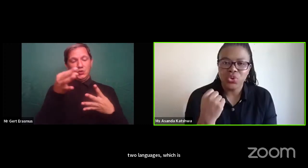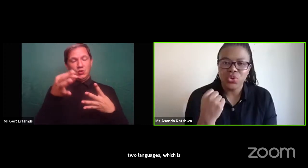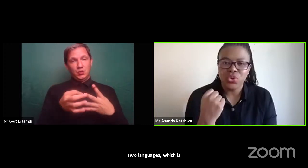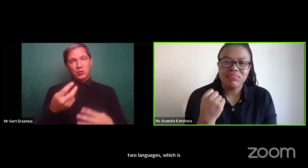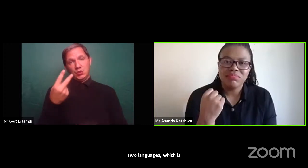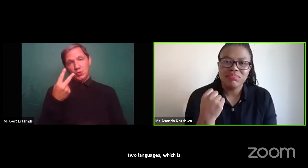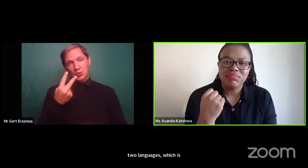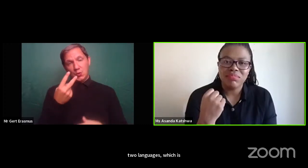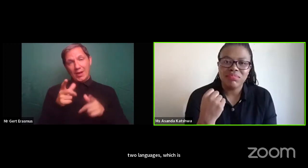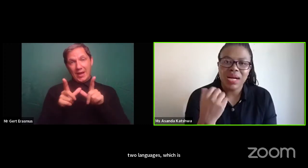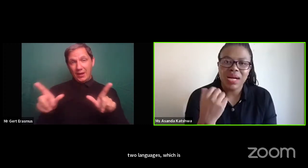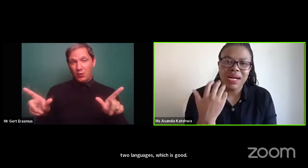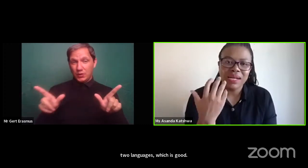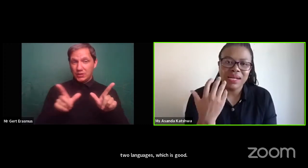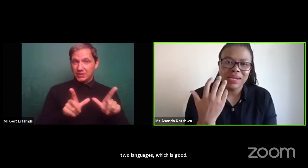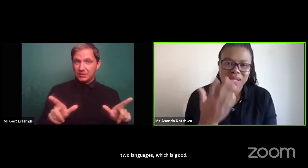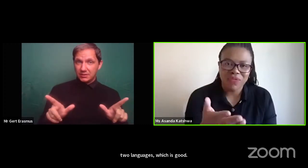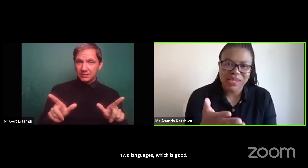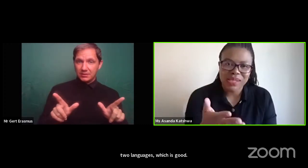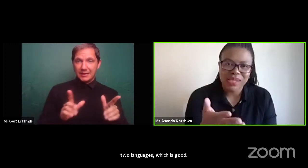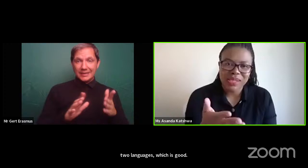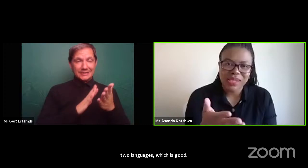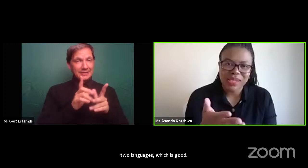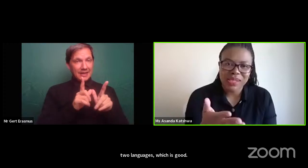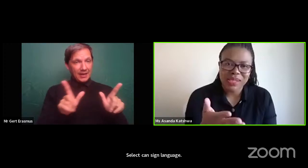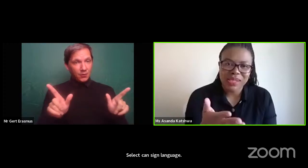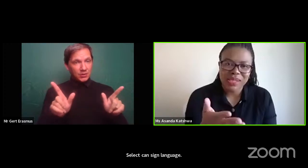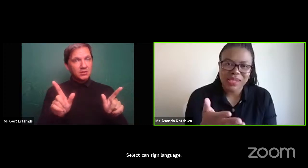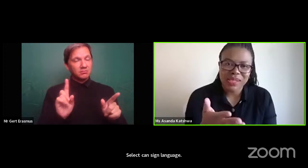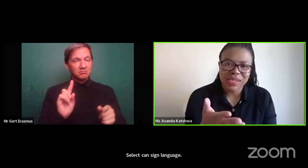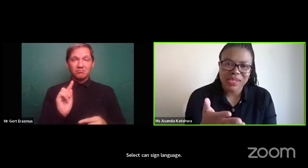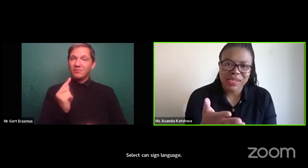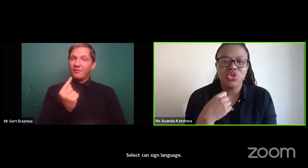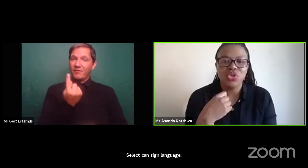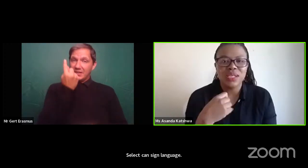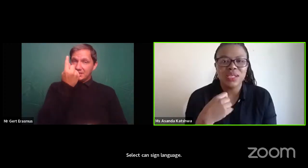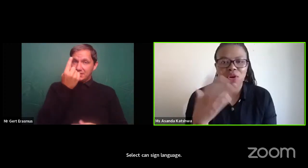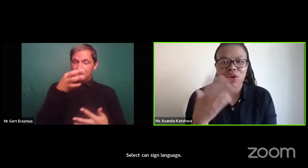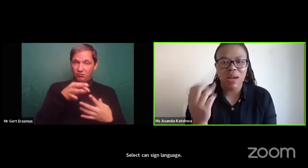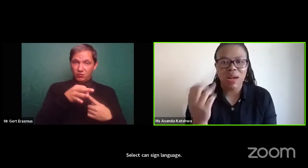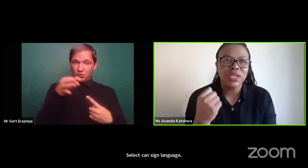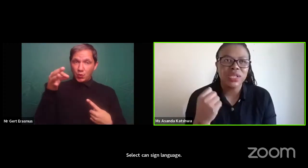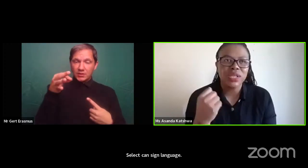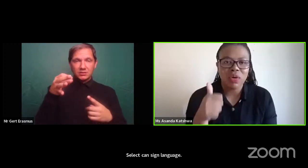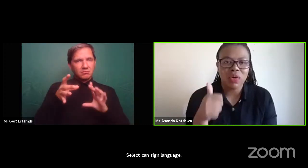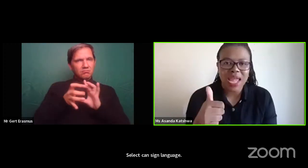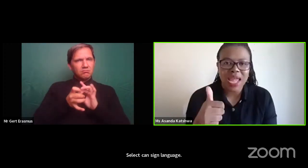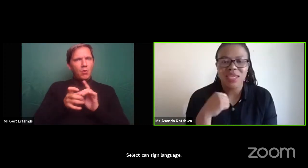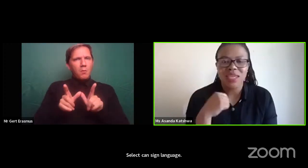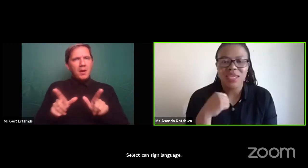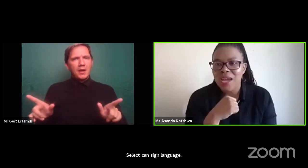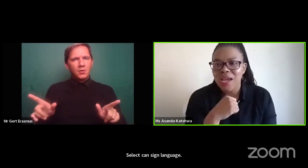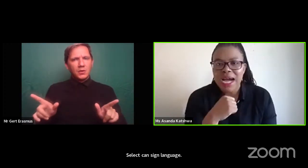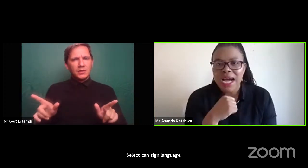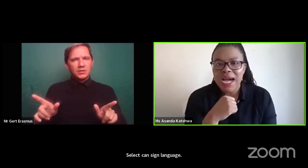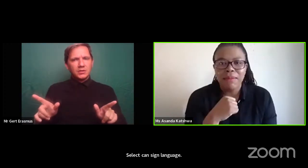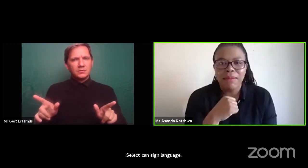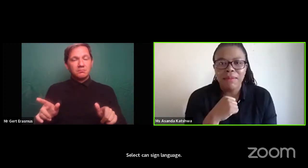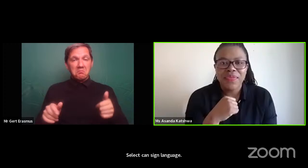good. South African Sign Language will be the first choice as a home language. Yay.